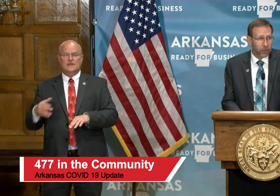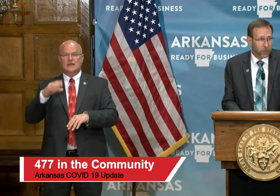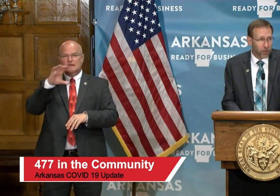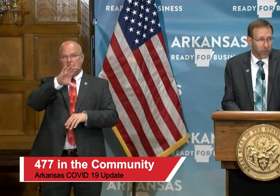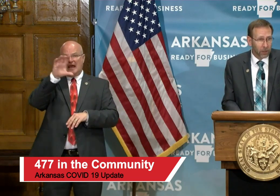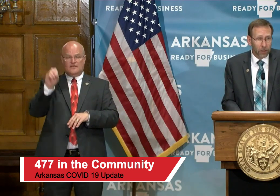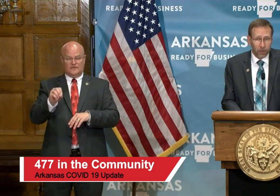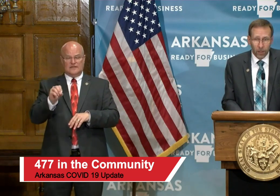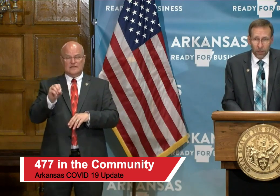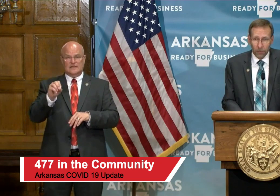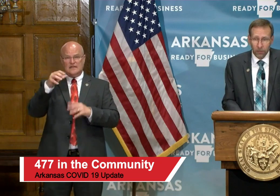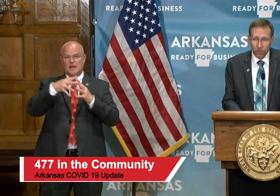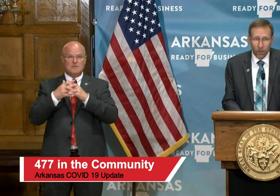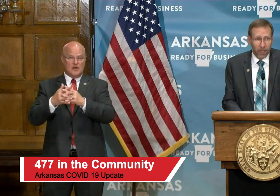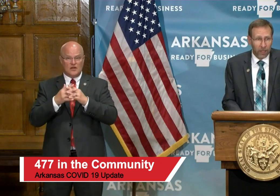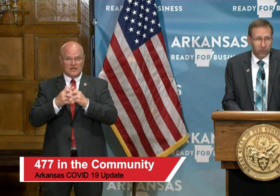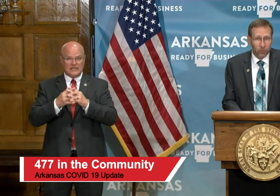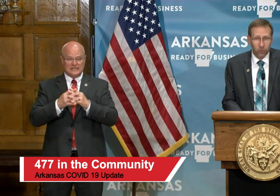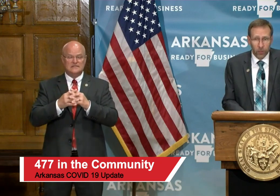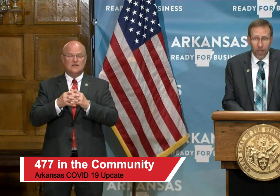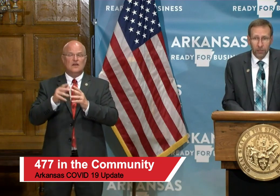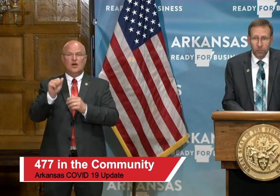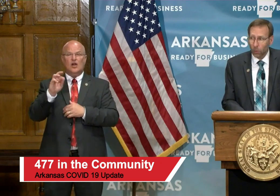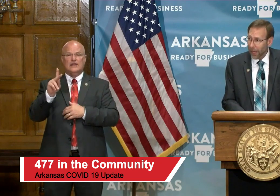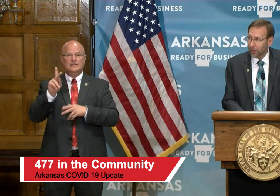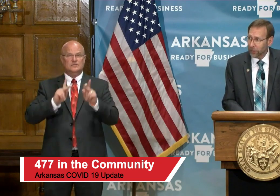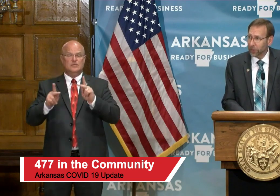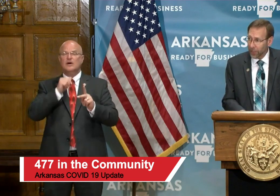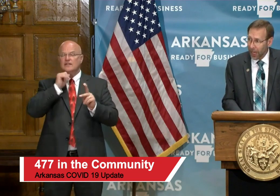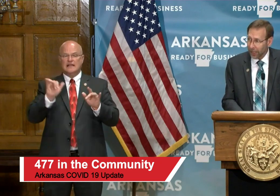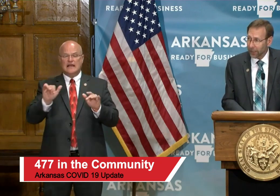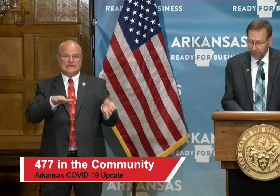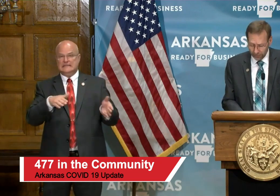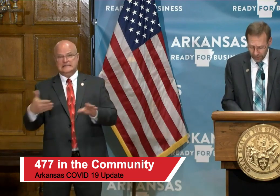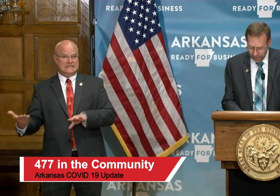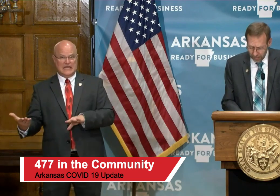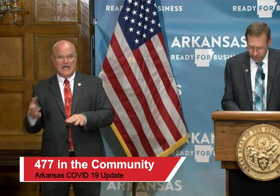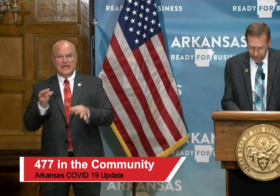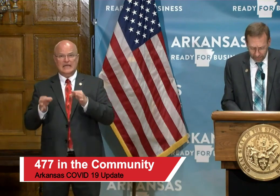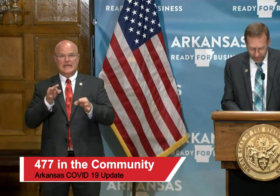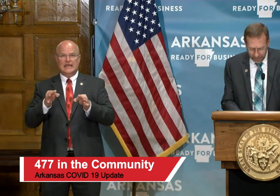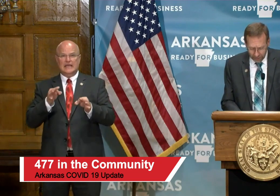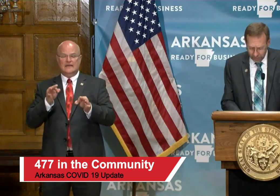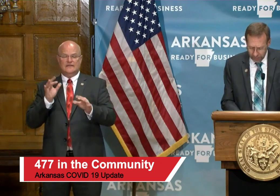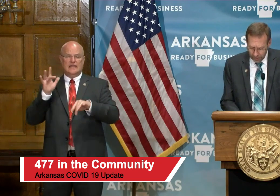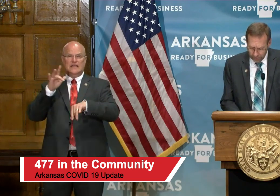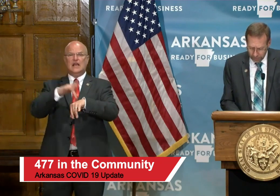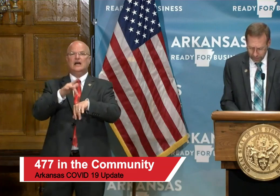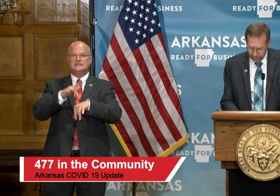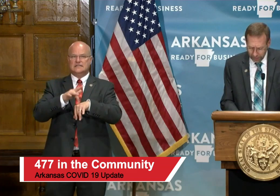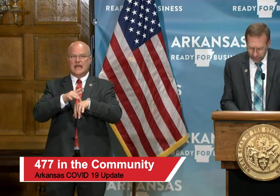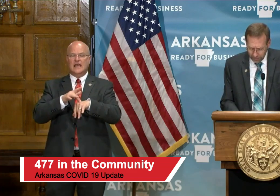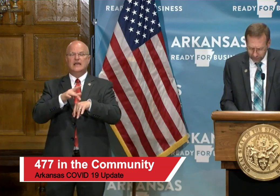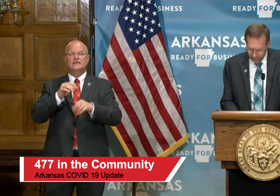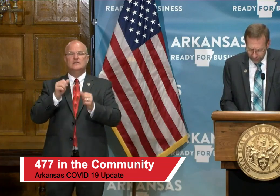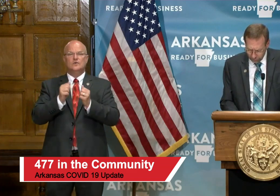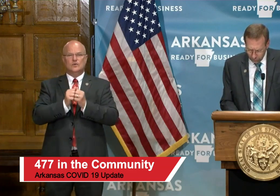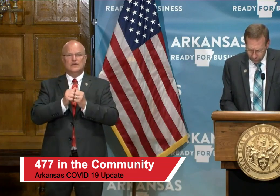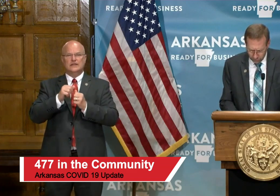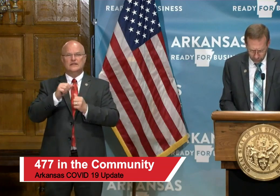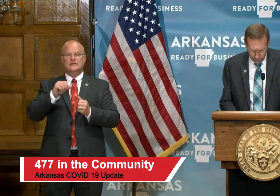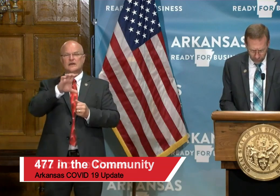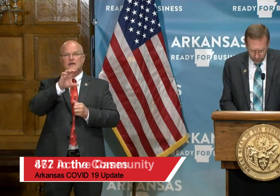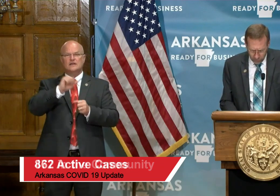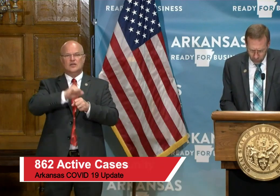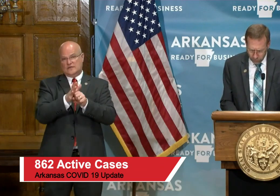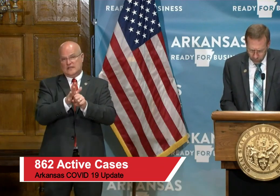African American Arkansans are not more likely to die if they get the infection,